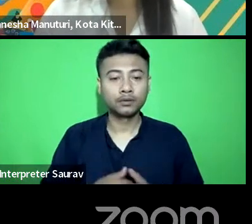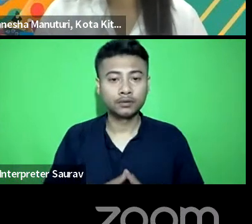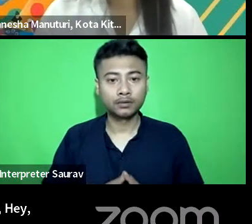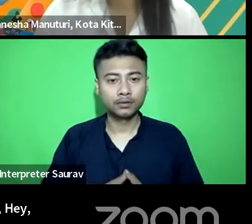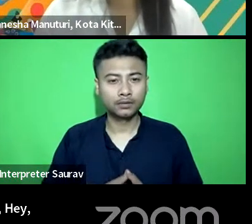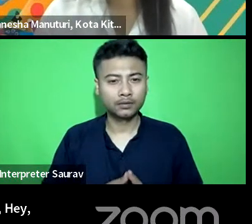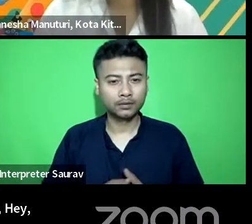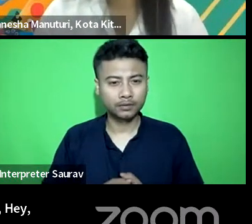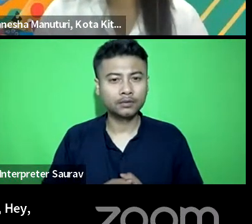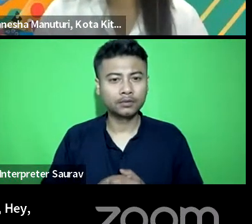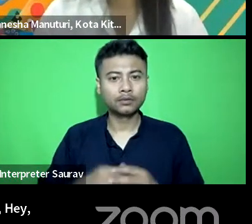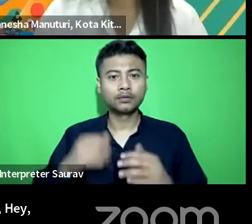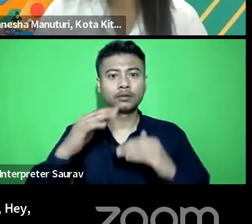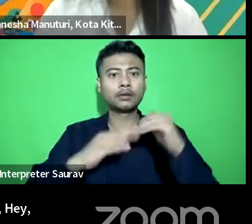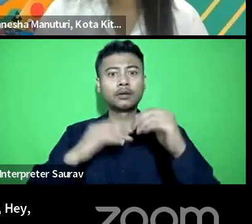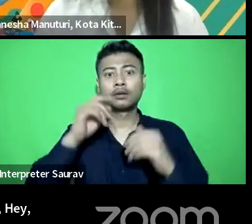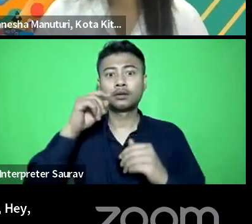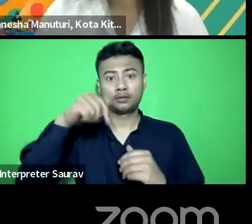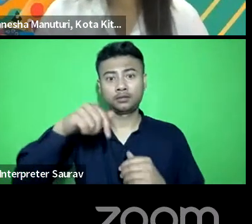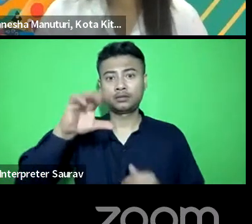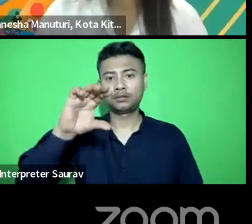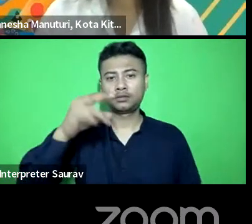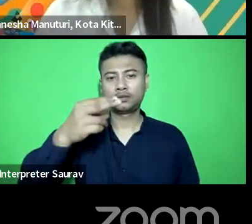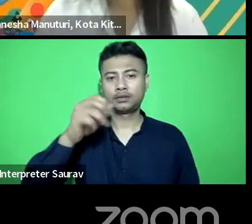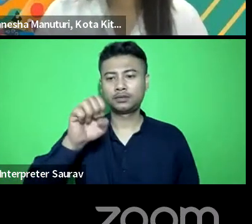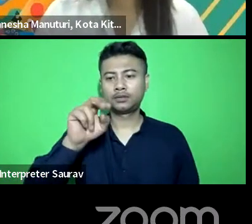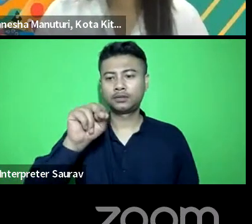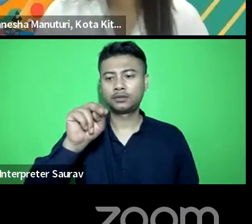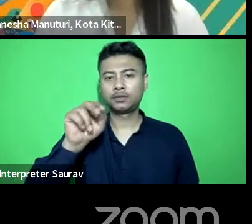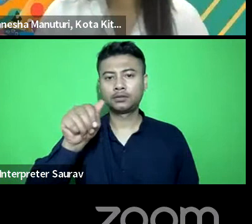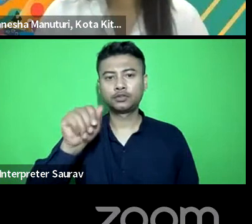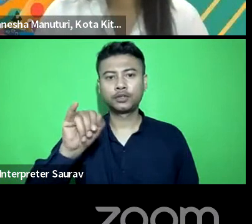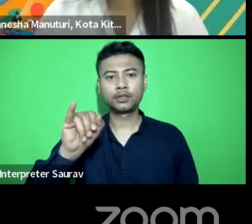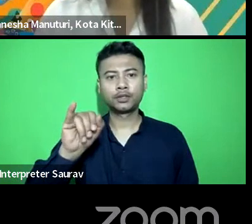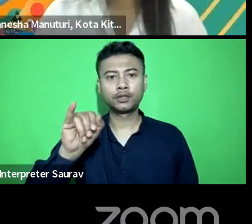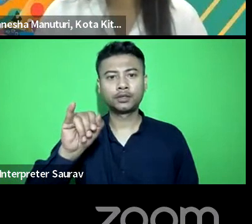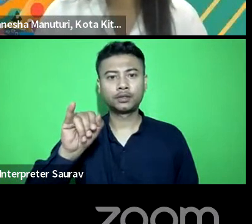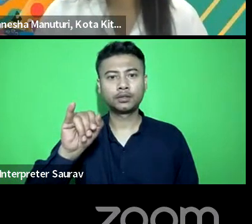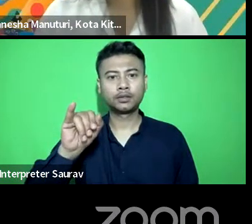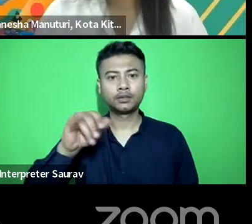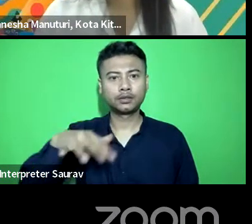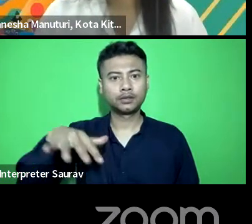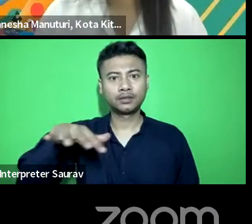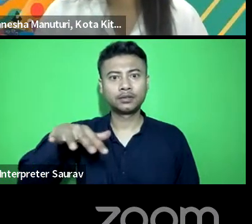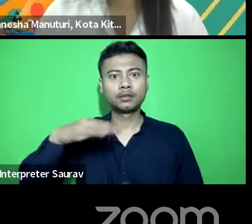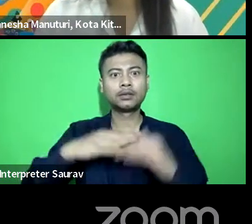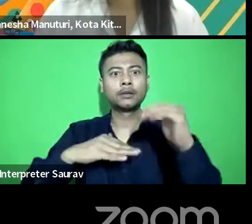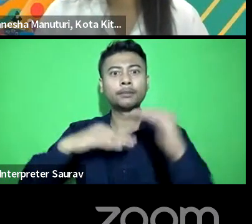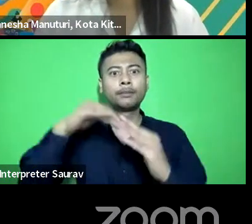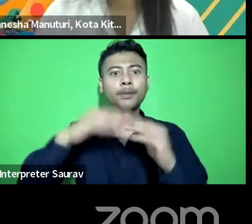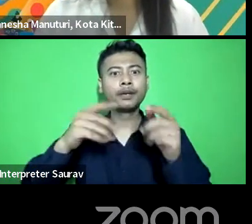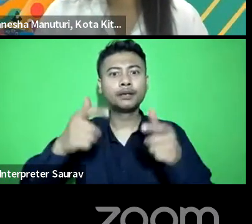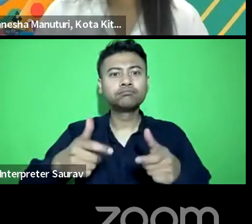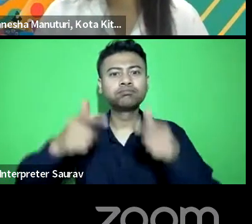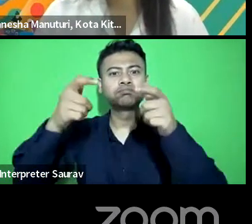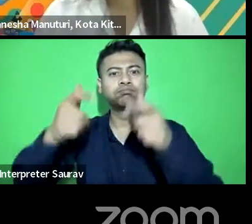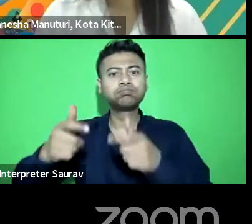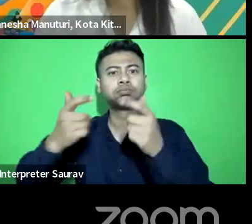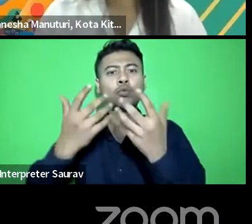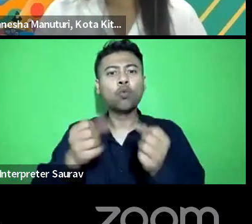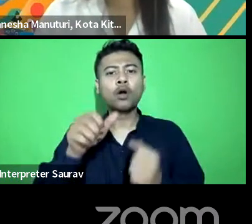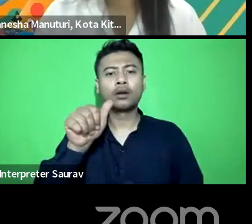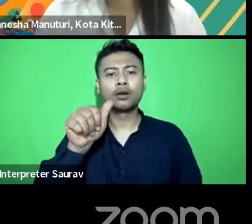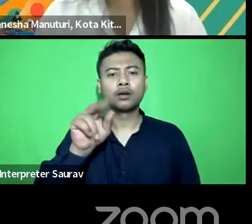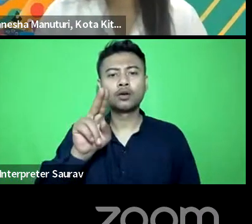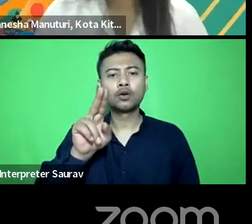audit all the buildings of Chennai, all the footpaths of Chennai, I can guarantee you we can't find more than 2 people to come and help you. There's